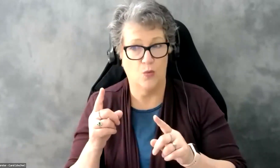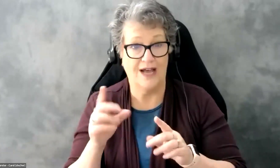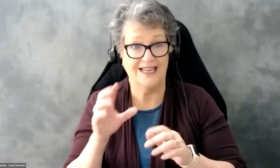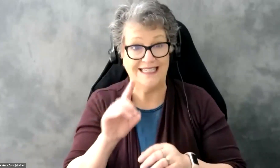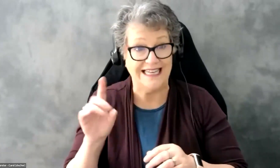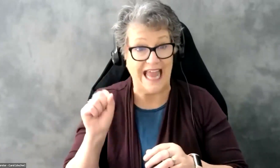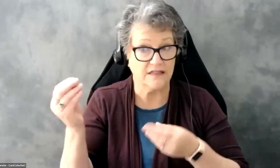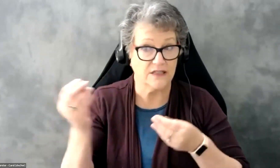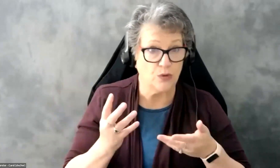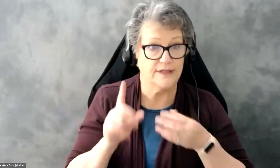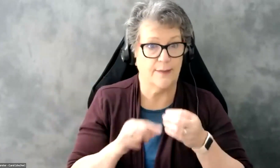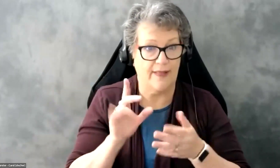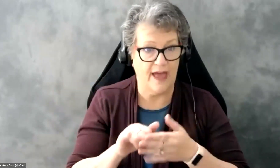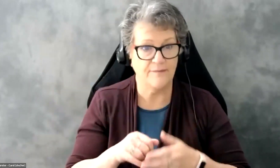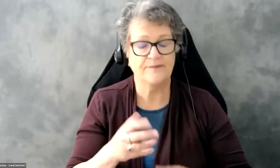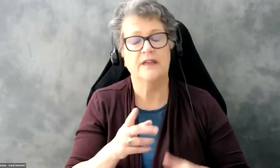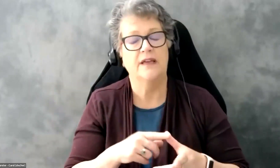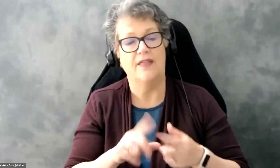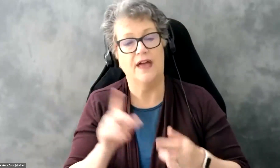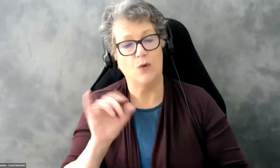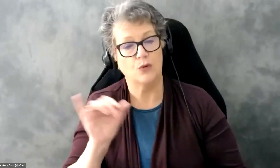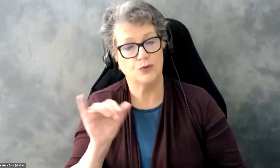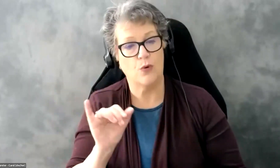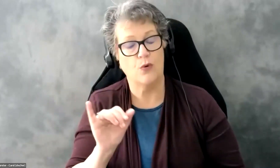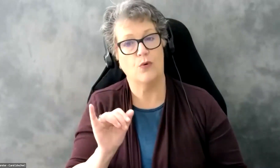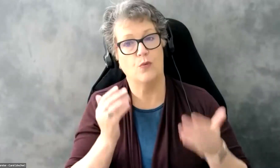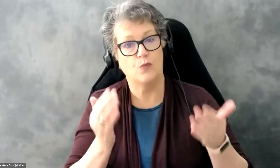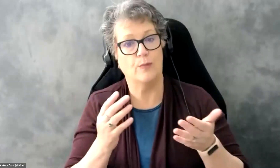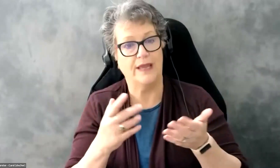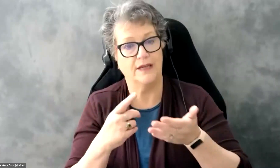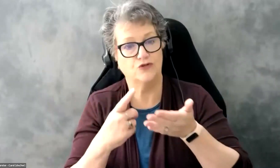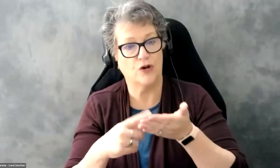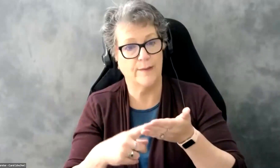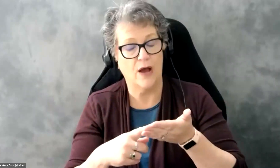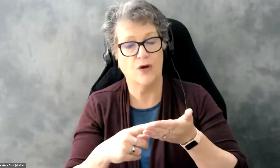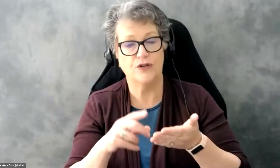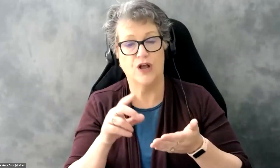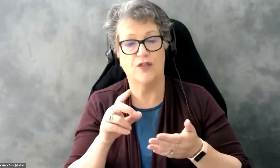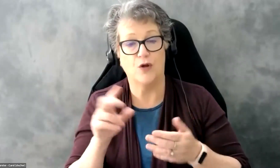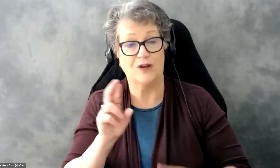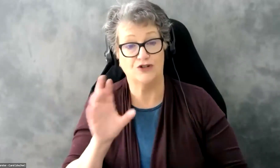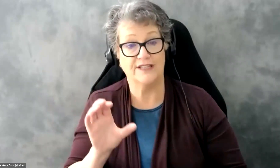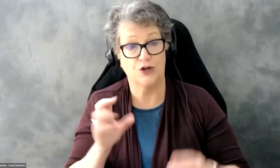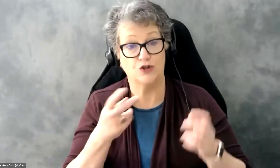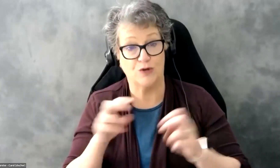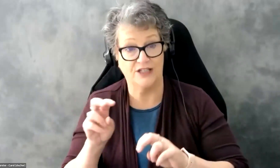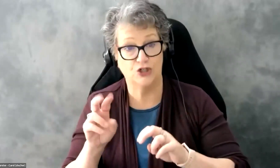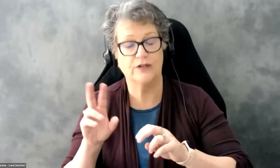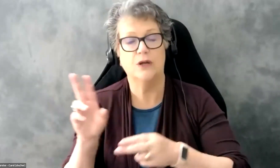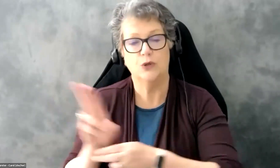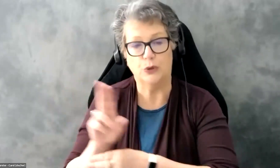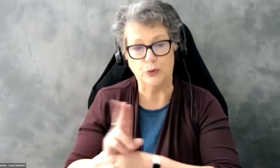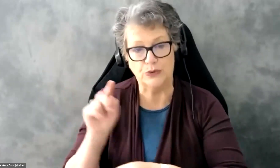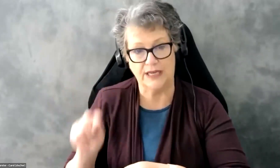as relates to that. And then we are also going to be talking about the regional center's transition to utilizing